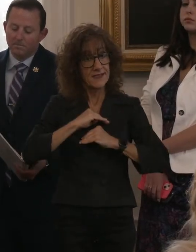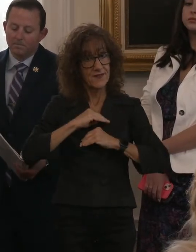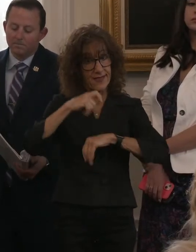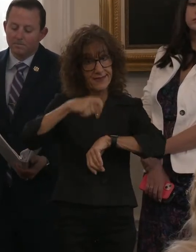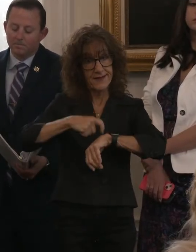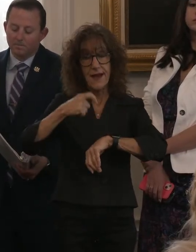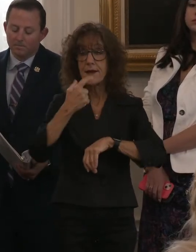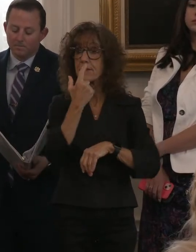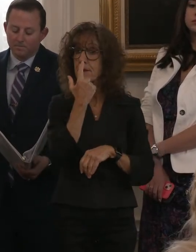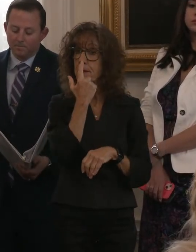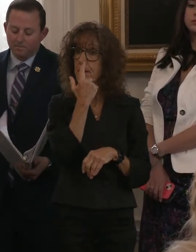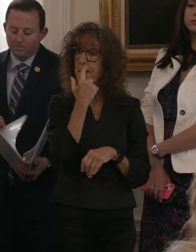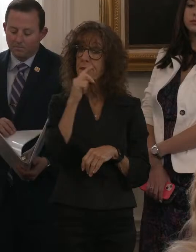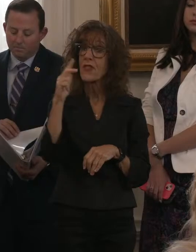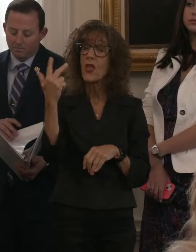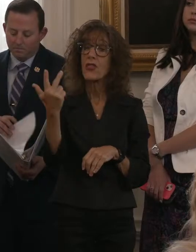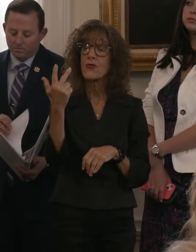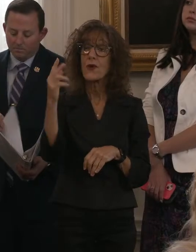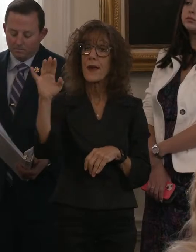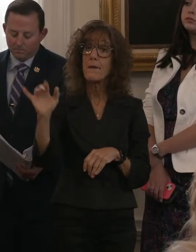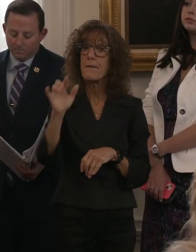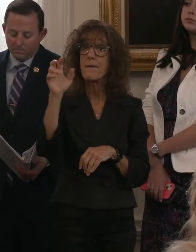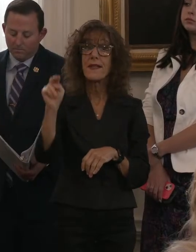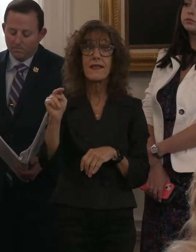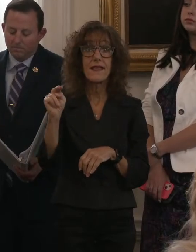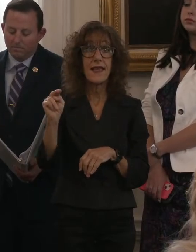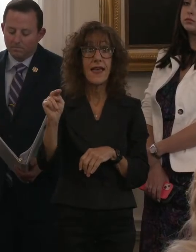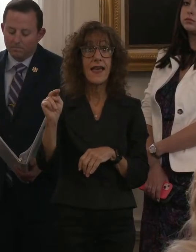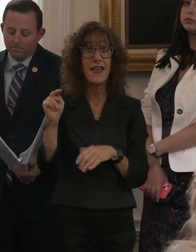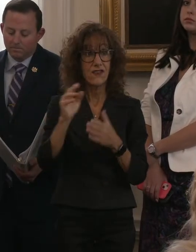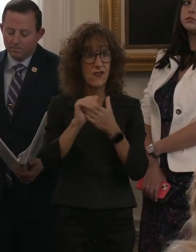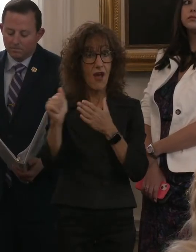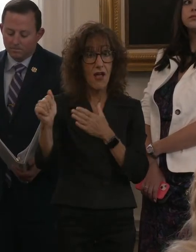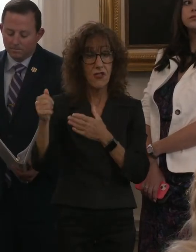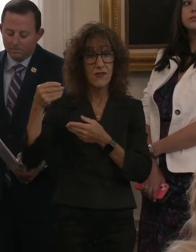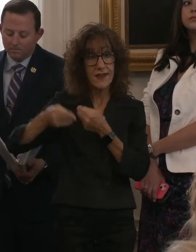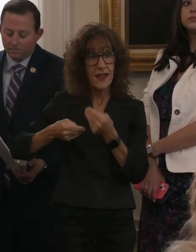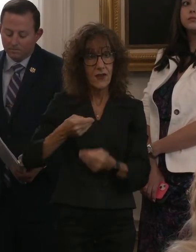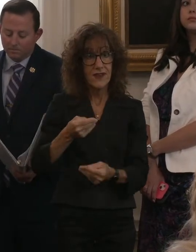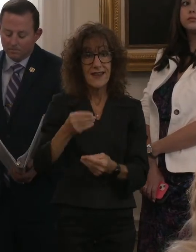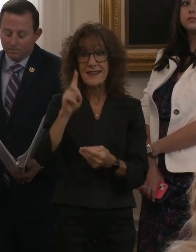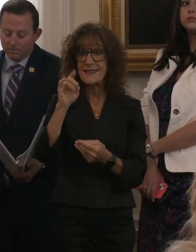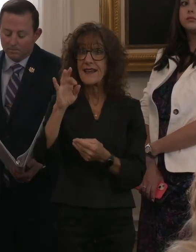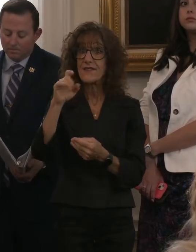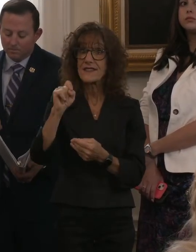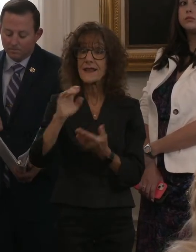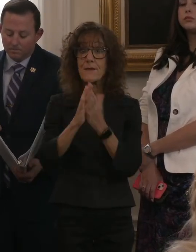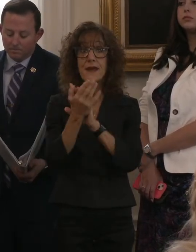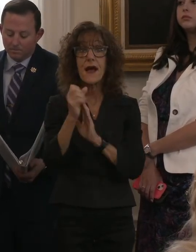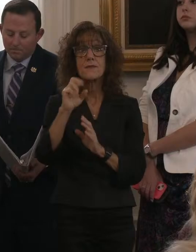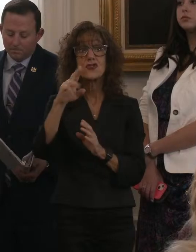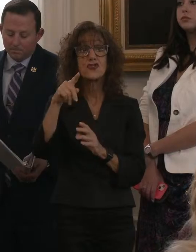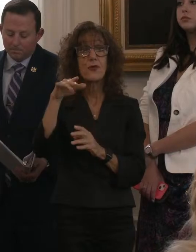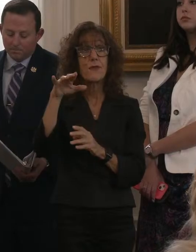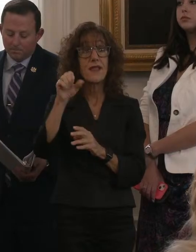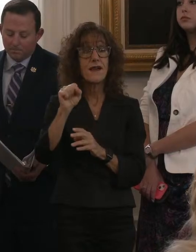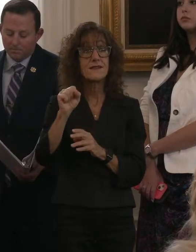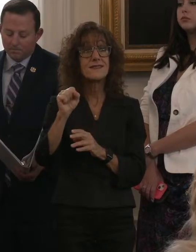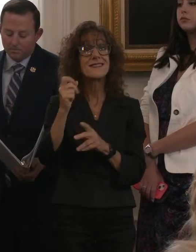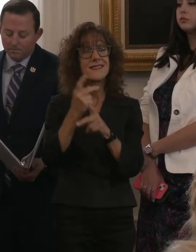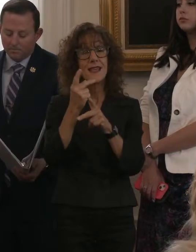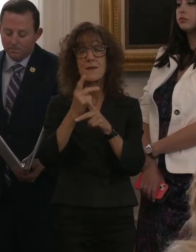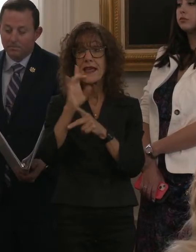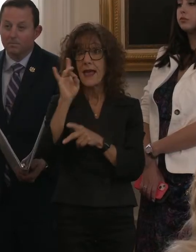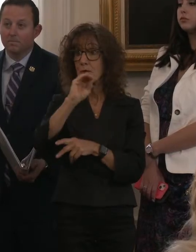We turned a $3 billion inherited deficit into a surplus while still reserving 8% in the rainy